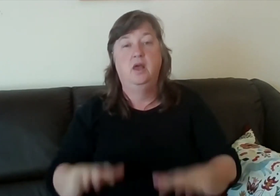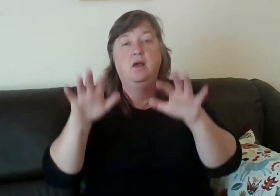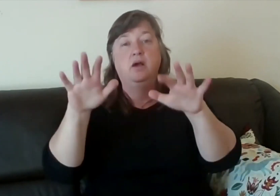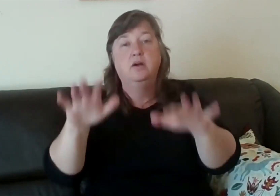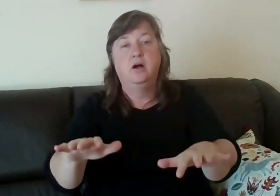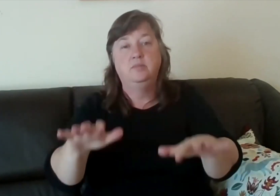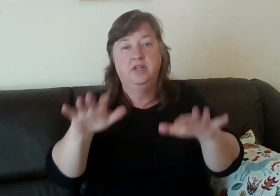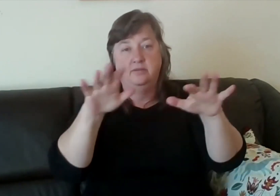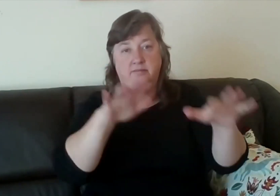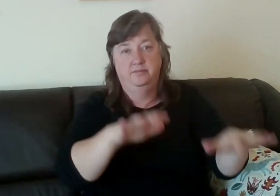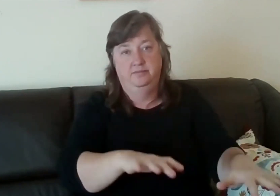Calm down.